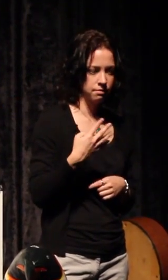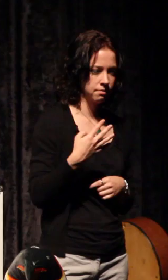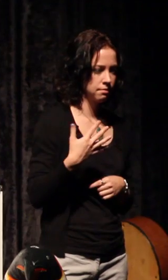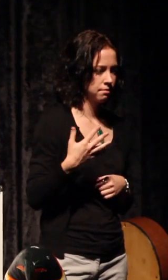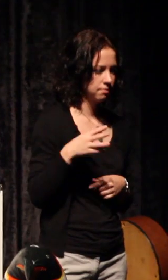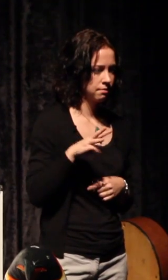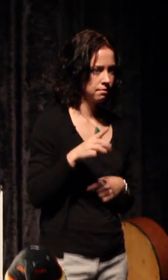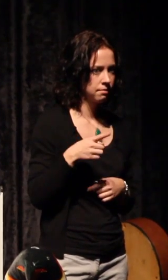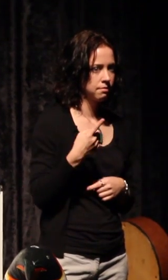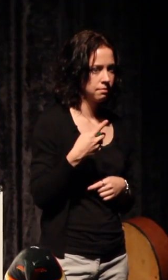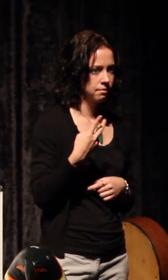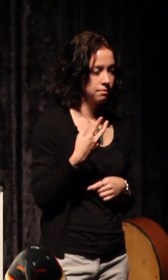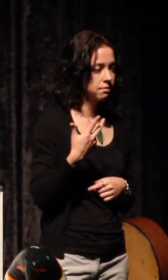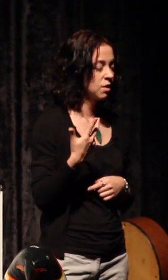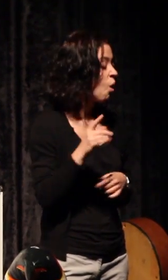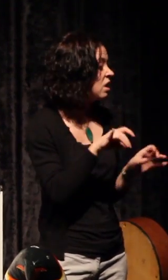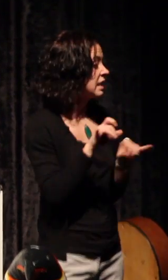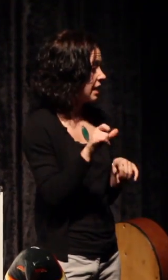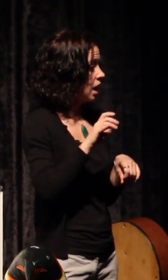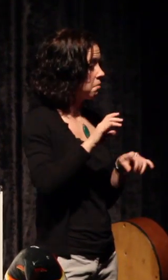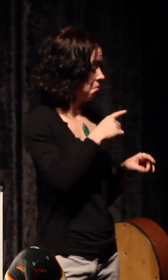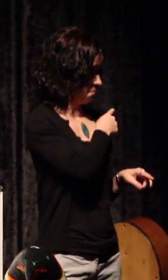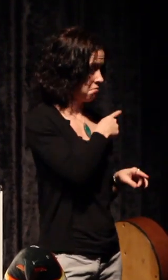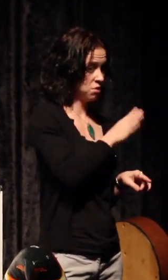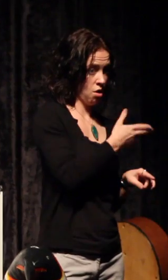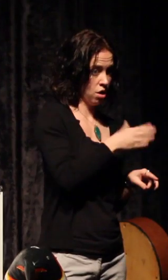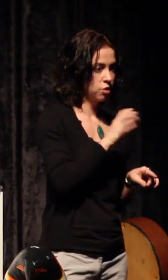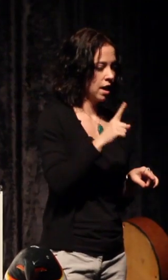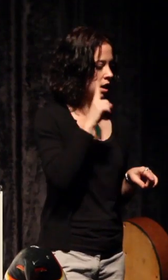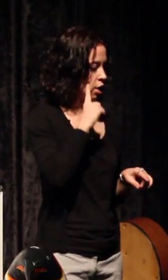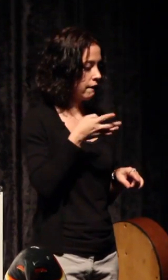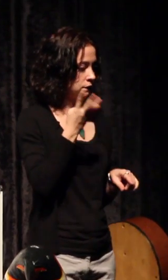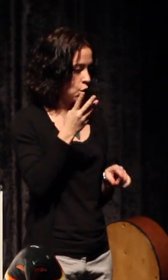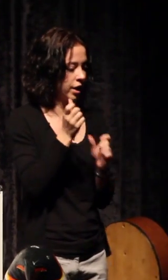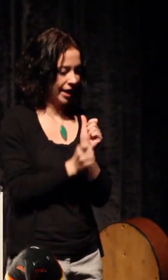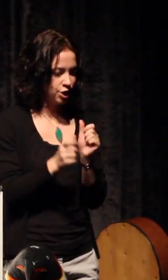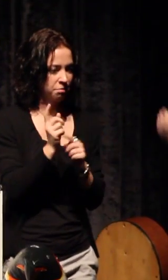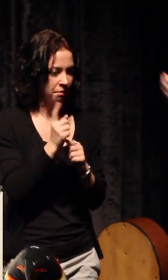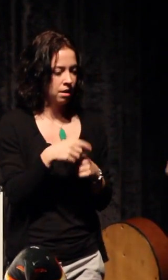2, 3, 4, 5, 6. Or in the same pattern, you can hear 4 beats per measure.